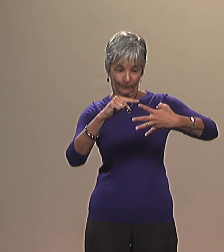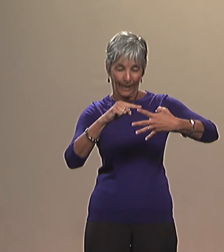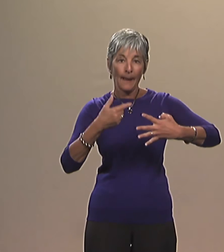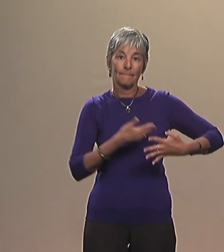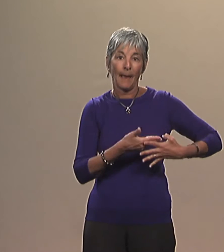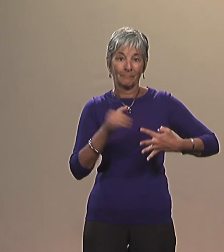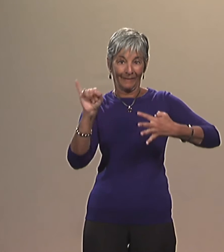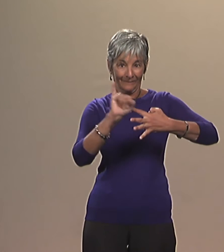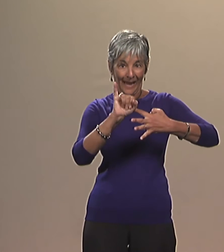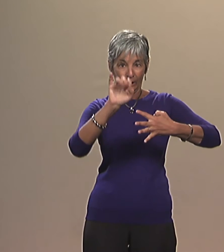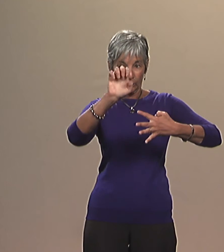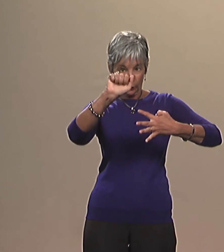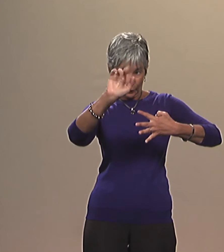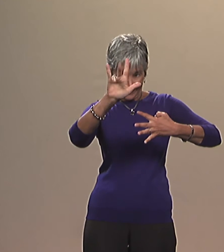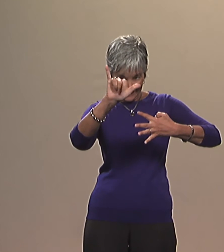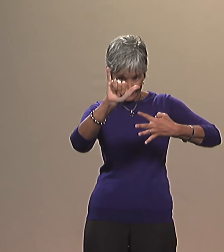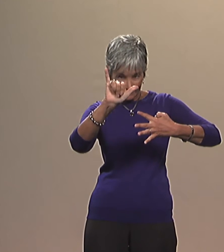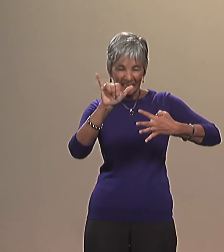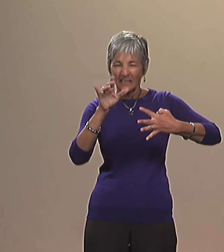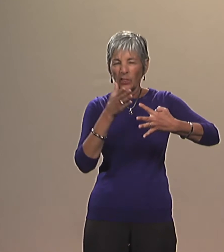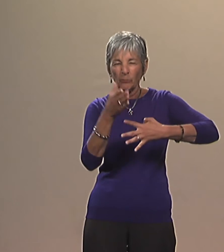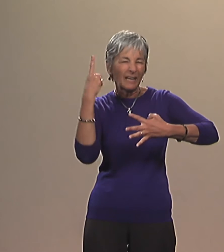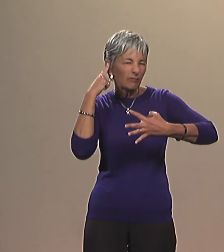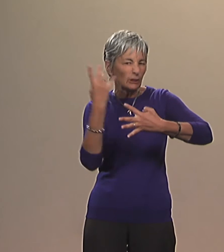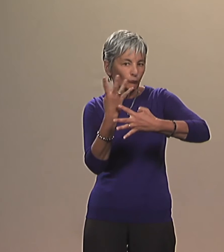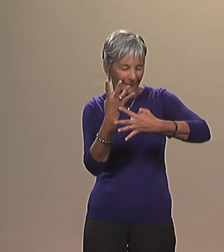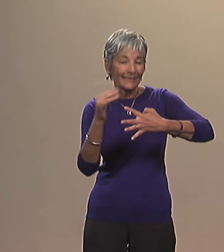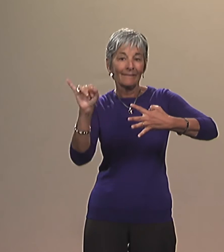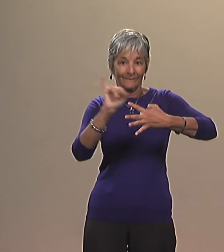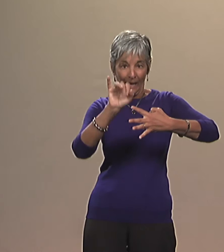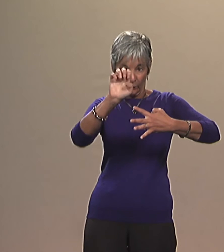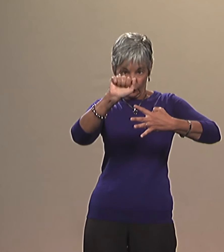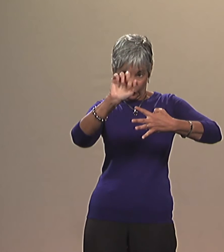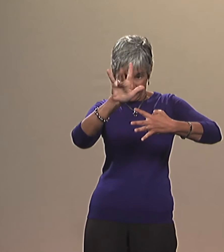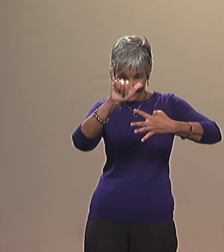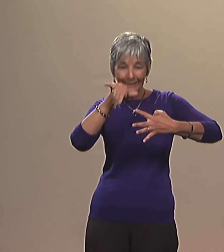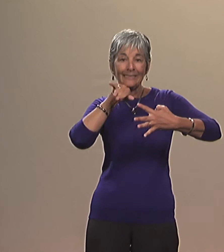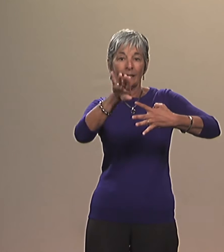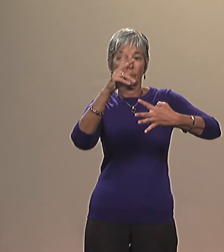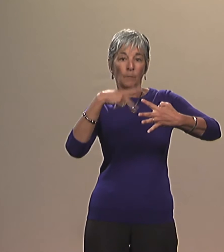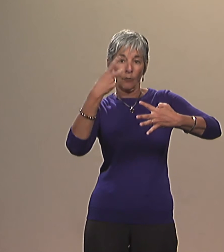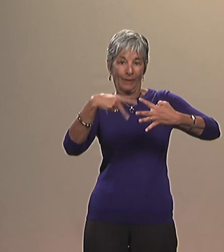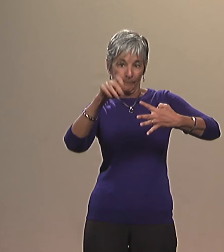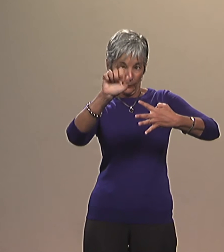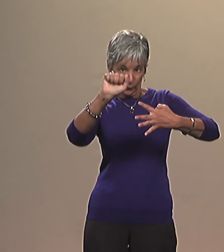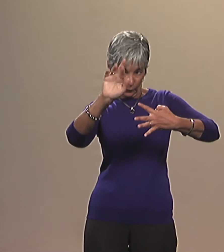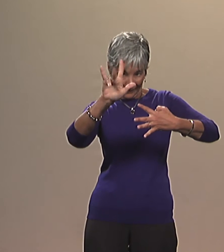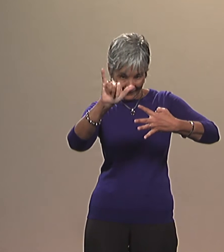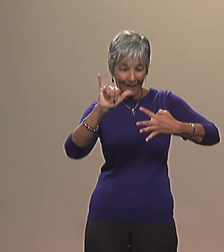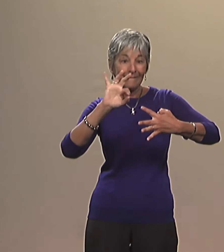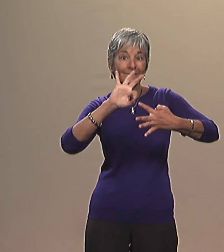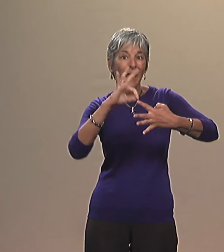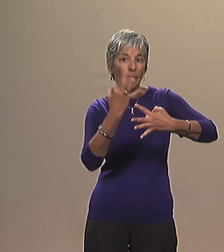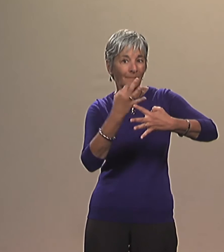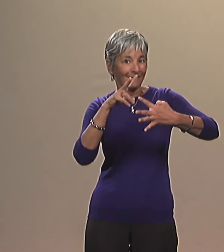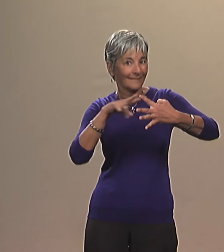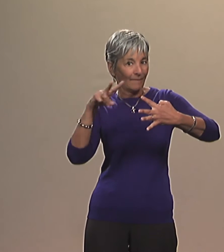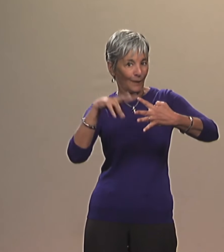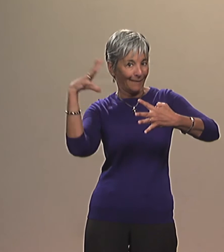The first group had babies identified very early through infant hearing screening, and they were also families who were heavily involved in the early intervention